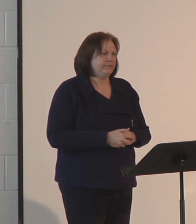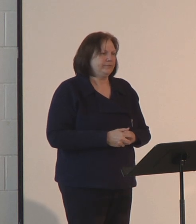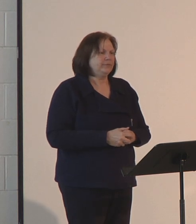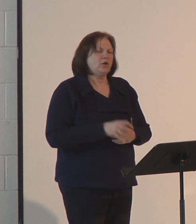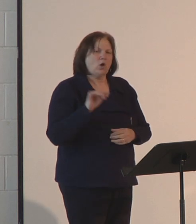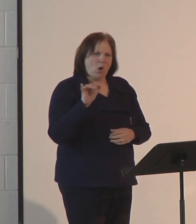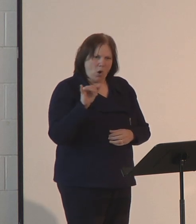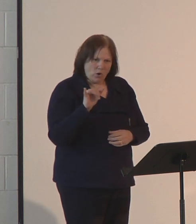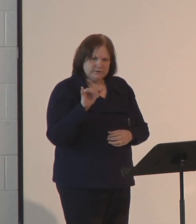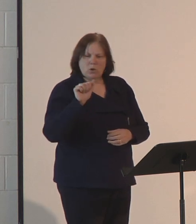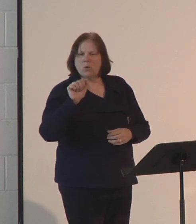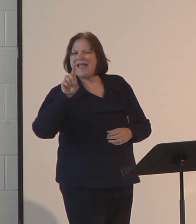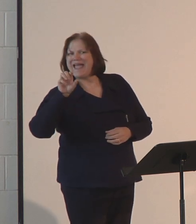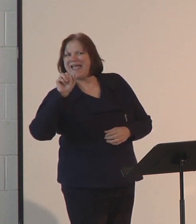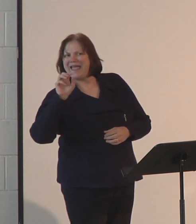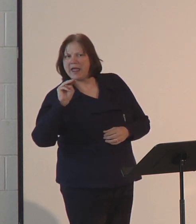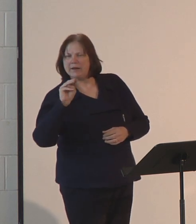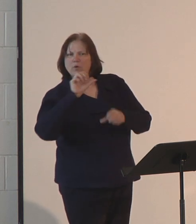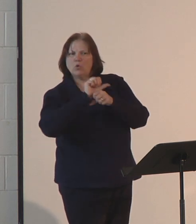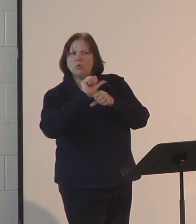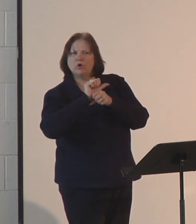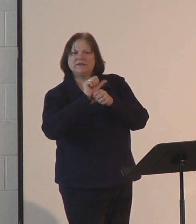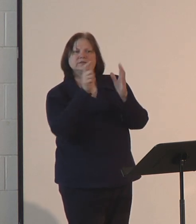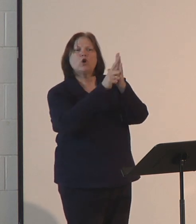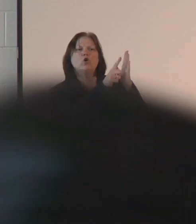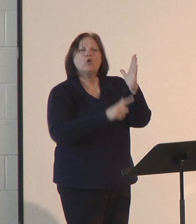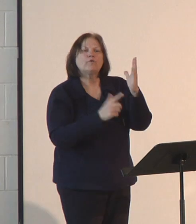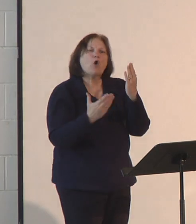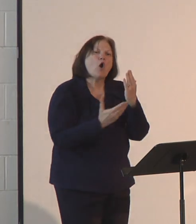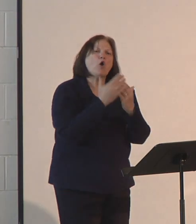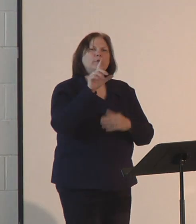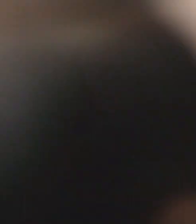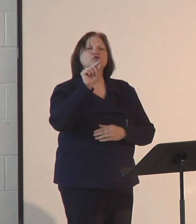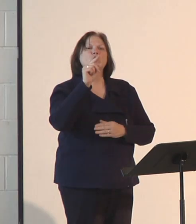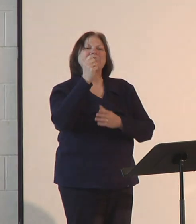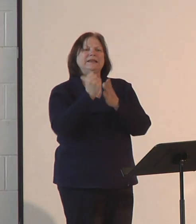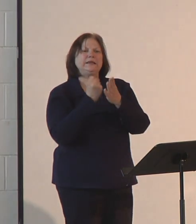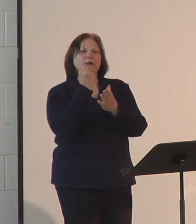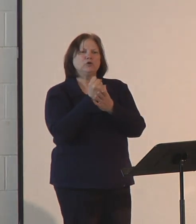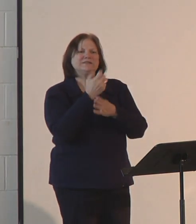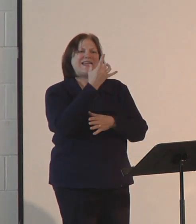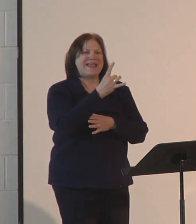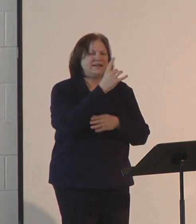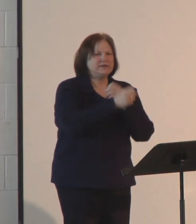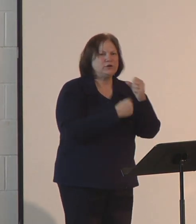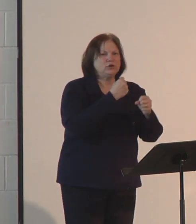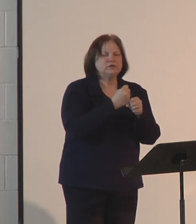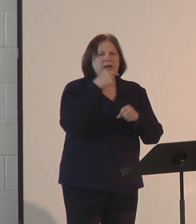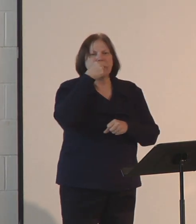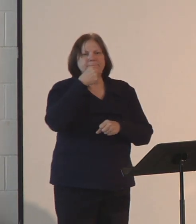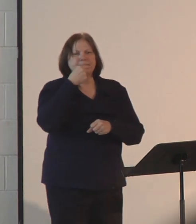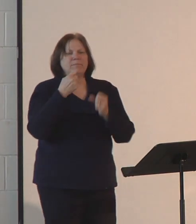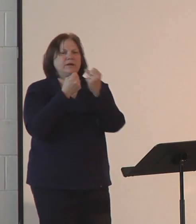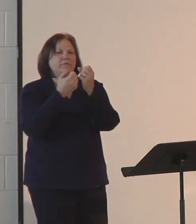He also worked as an attorney for almost 20 years, 18 years as a public defender